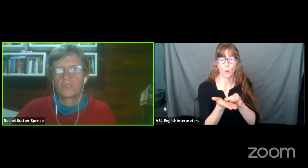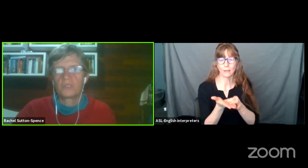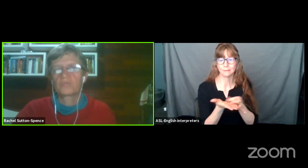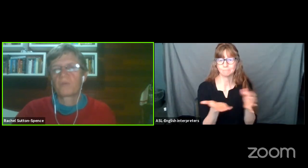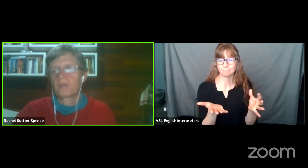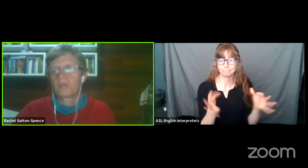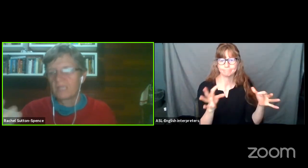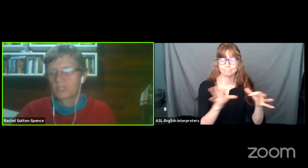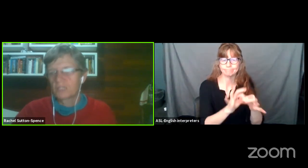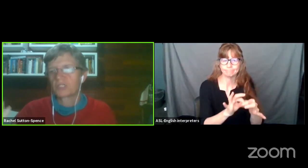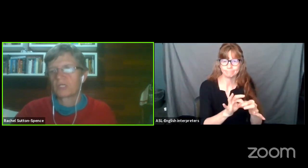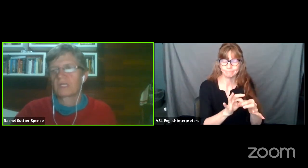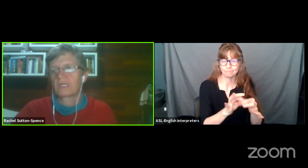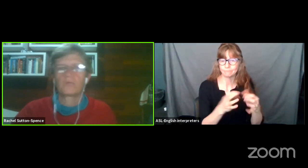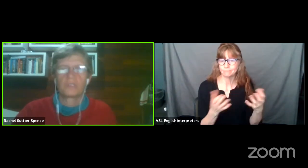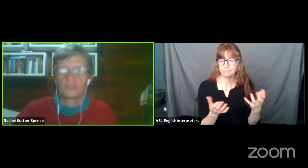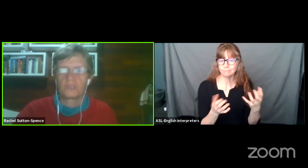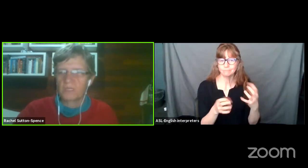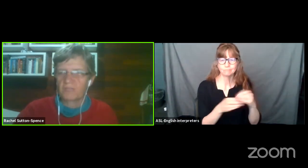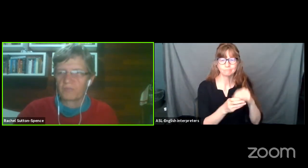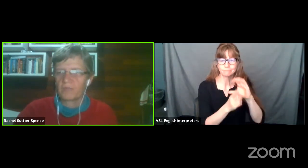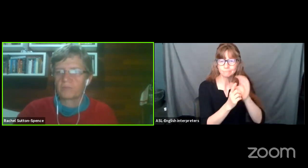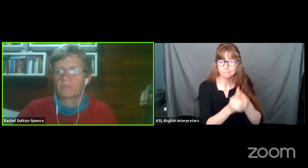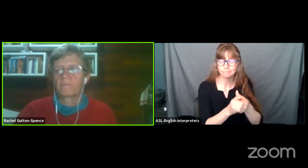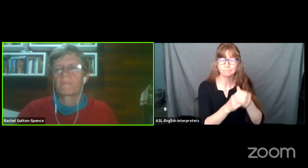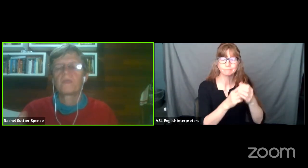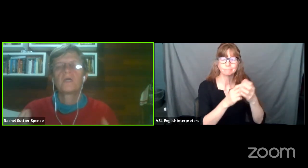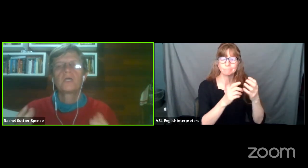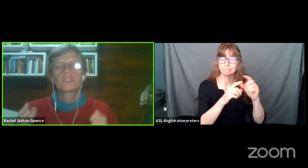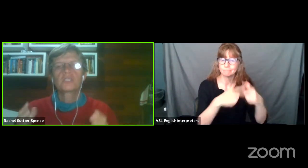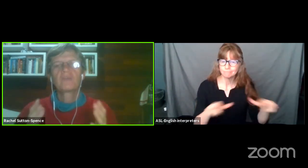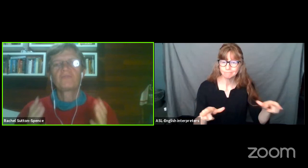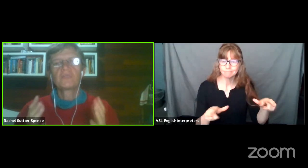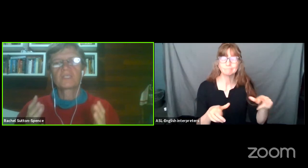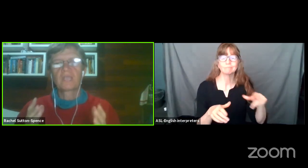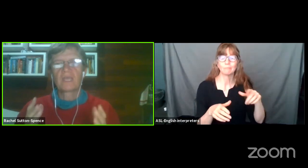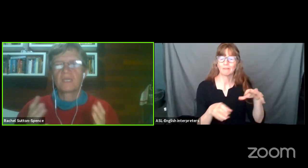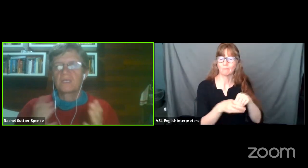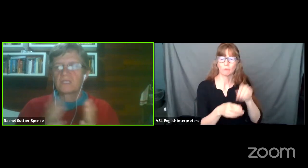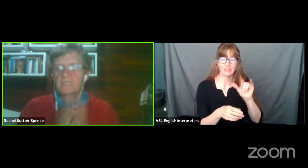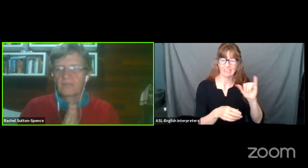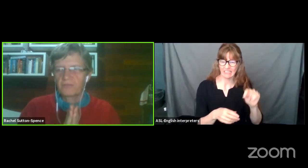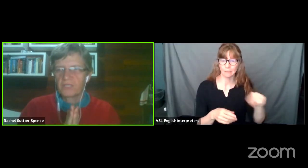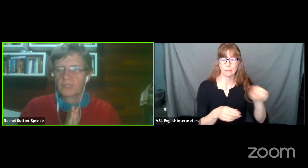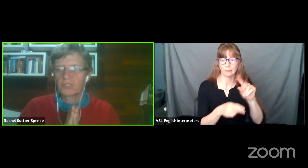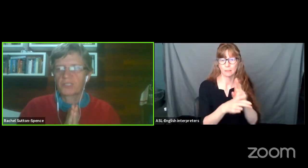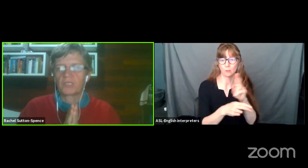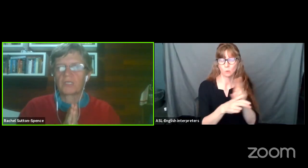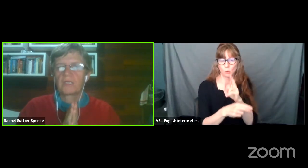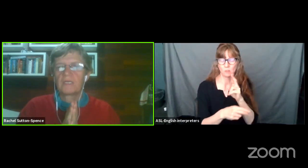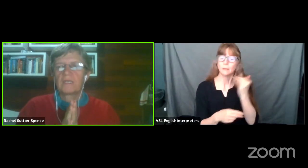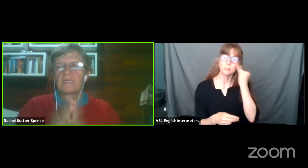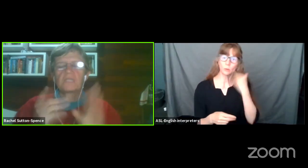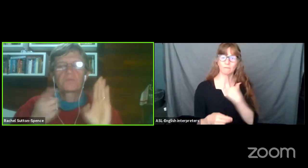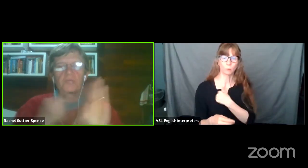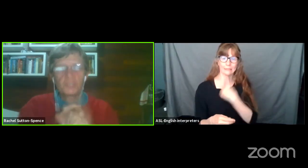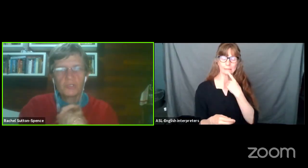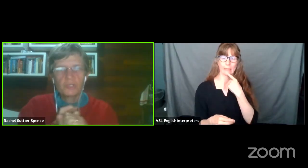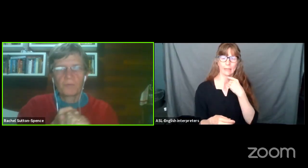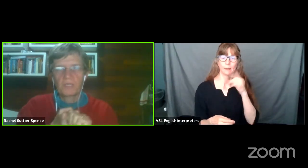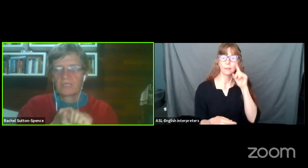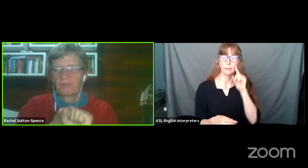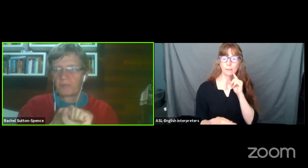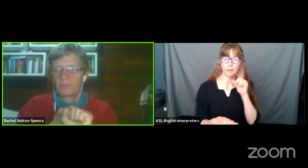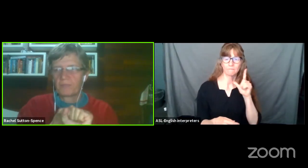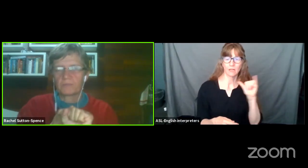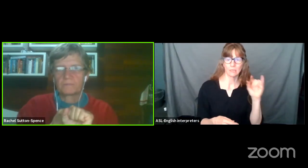language used by the literature and language used by deaf people. So if we say that deaf literature is produced